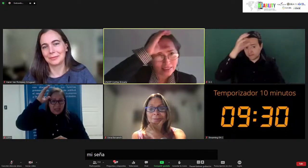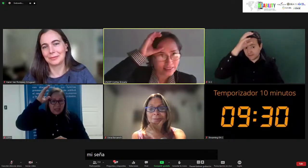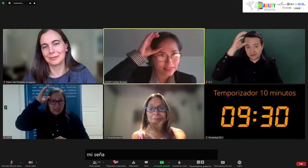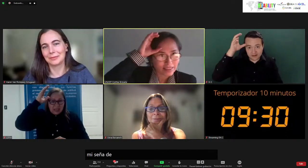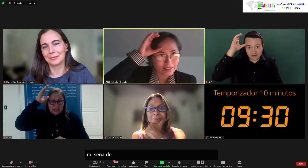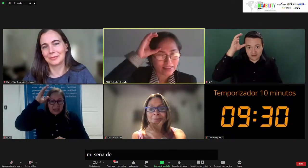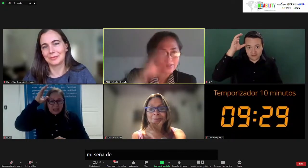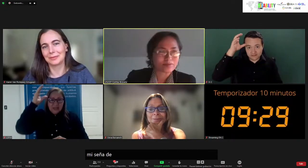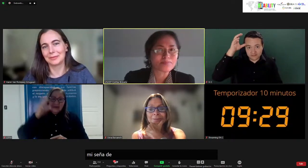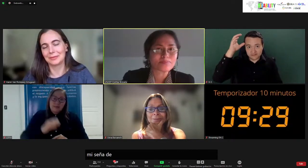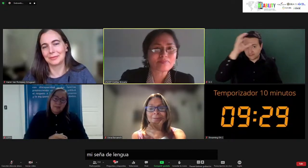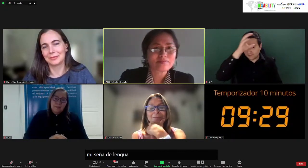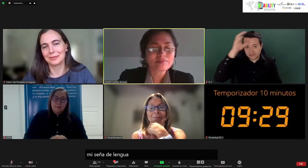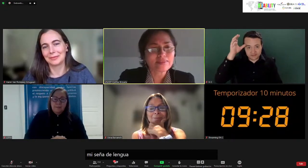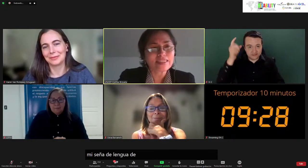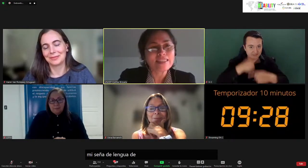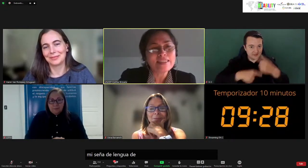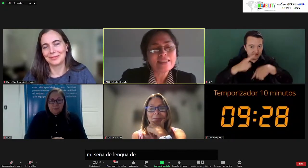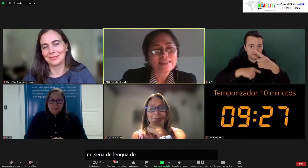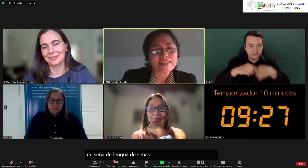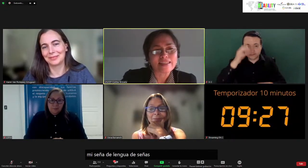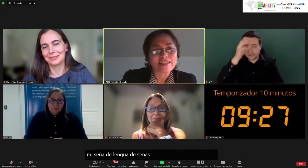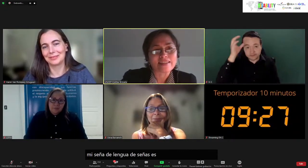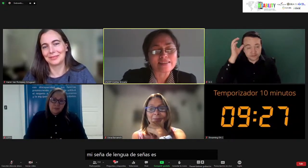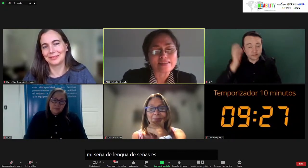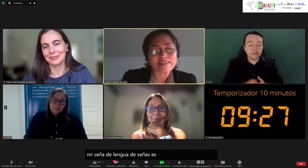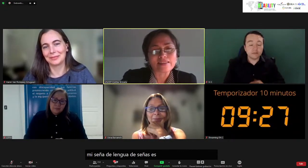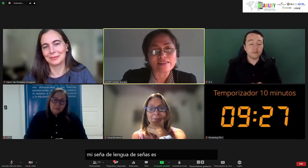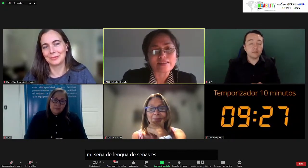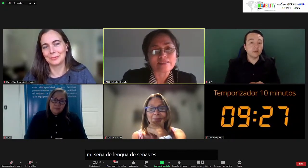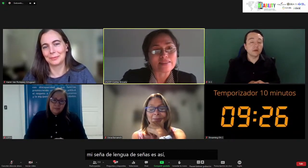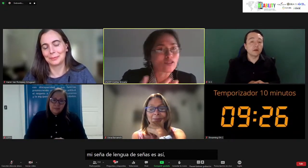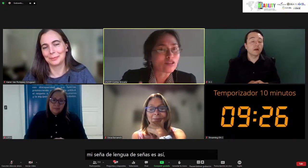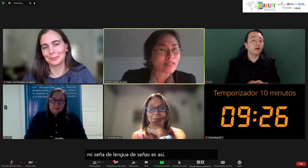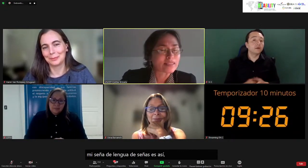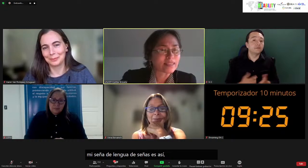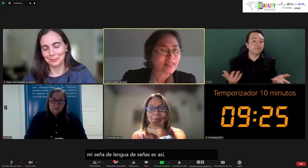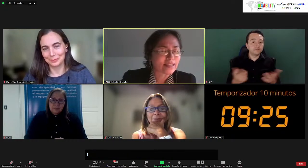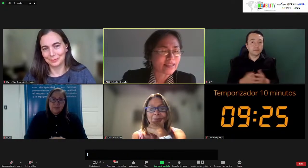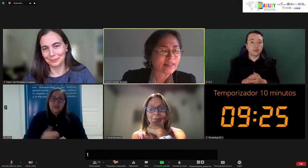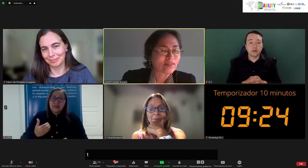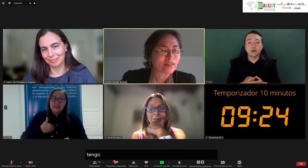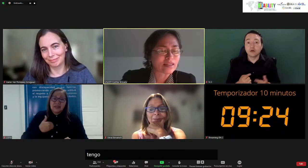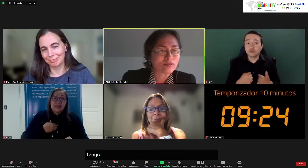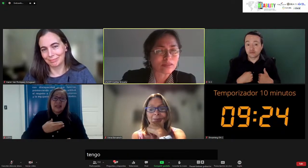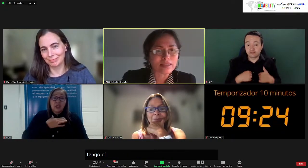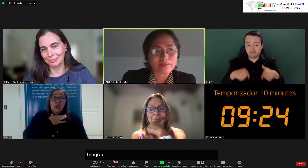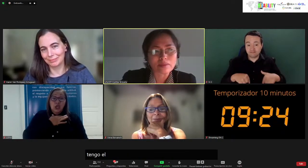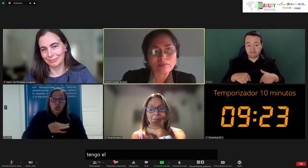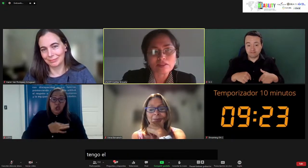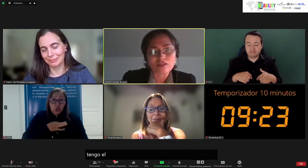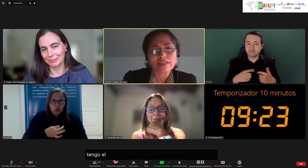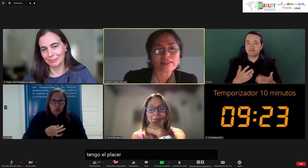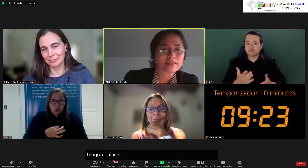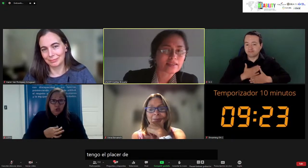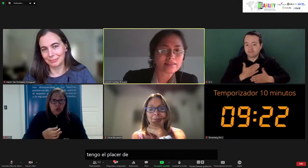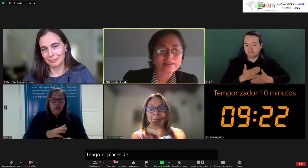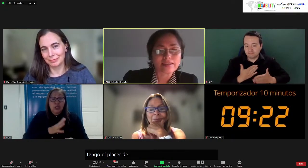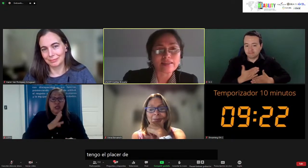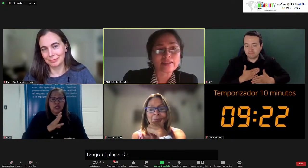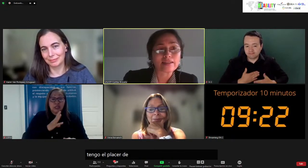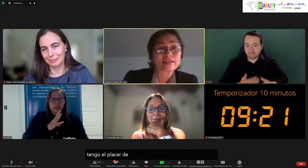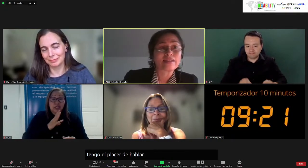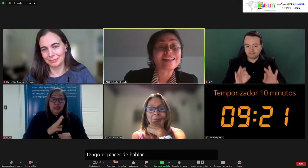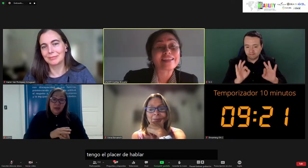coat and my sign language is like this cynthia and i have the pleasure of